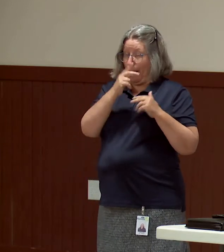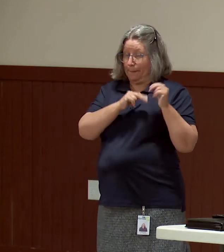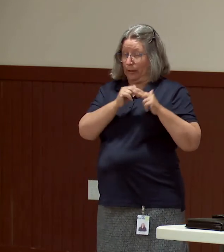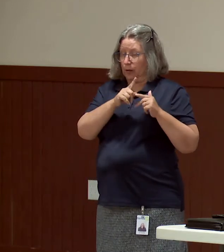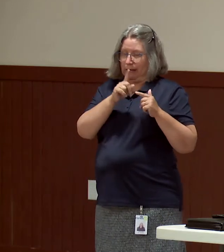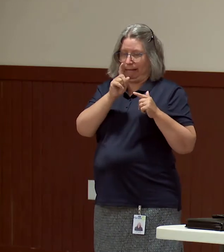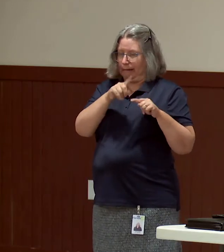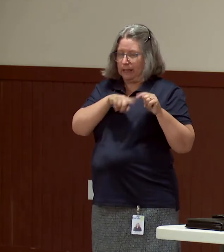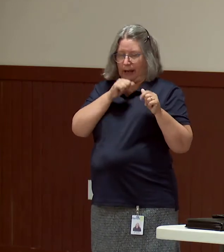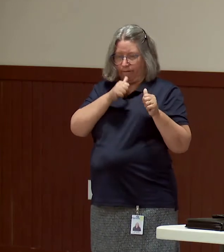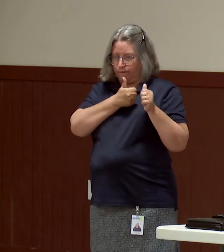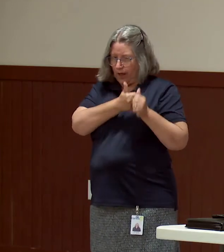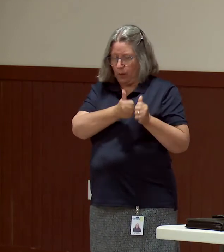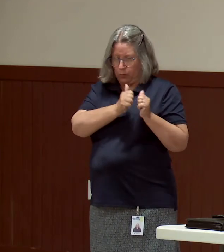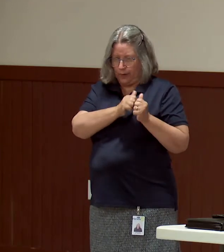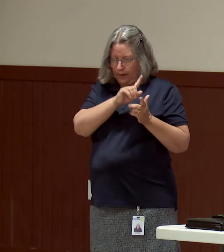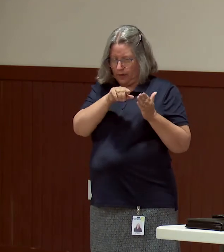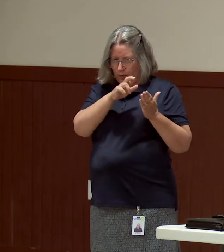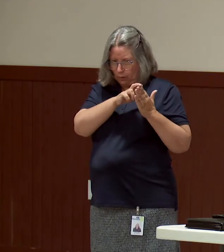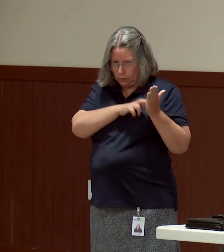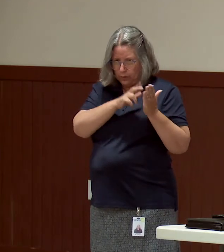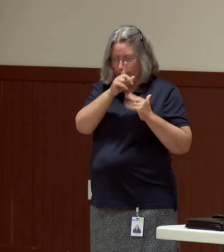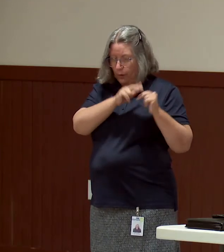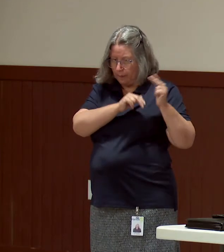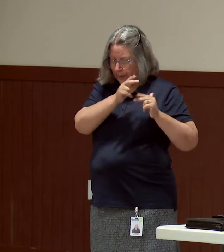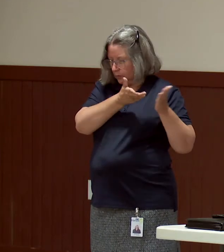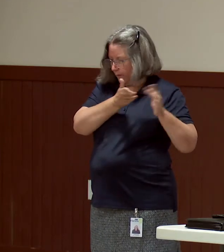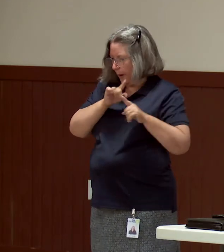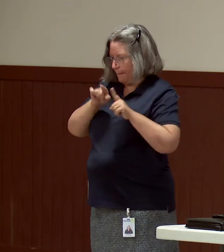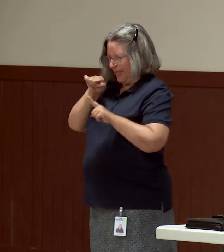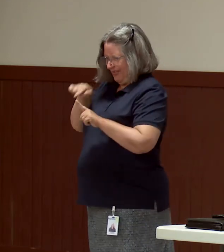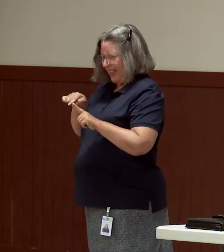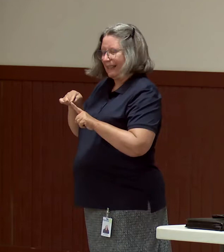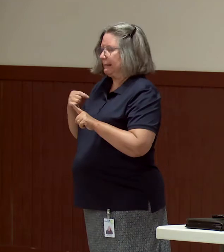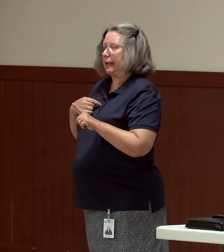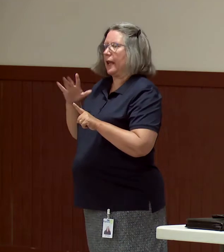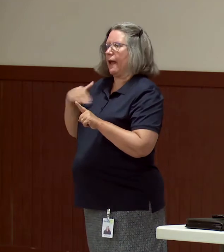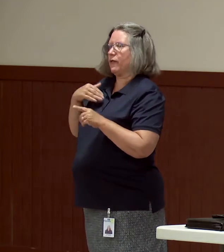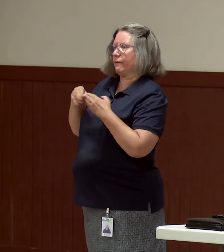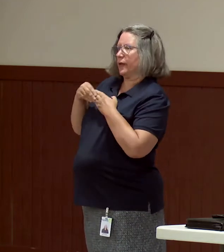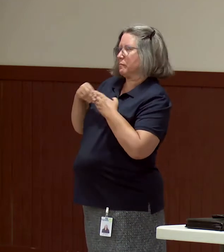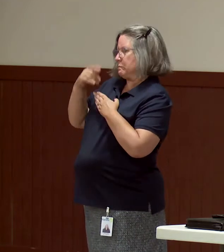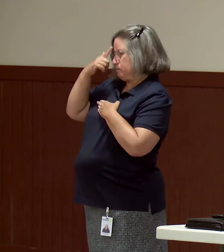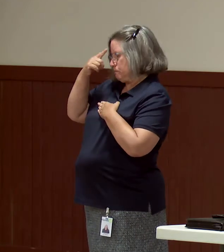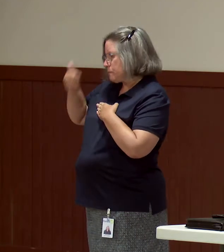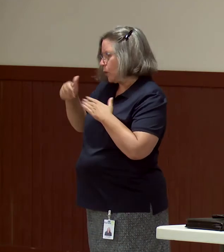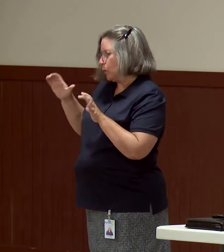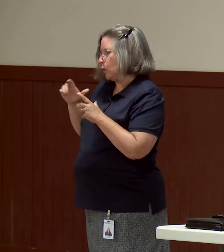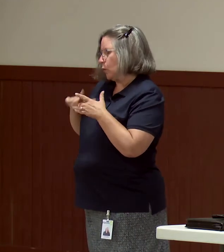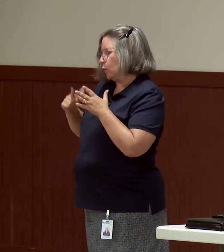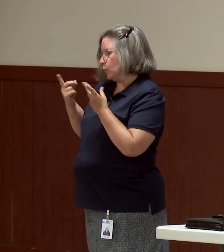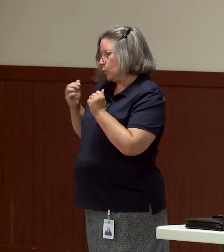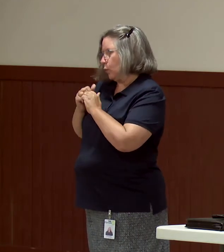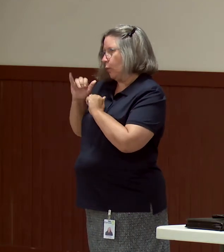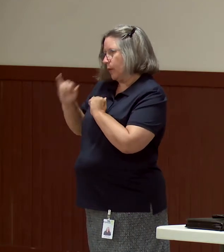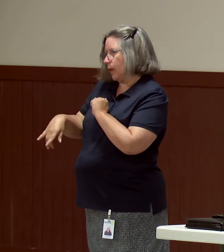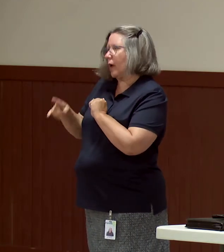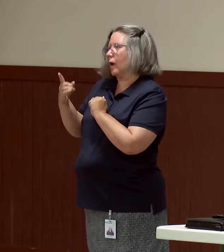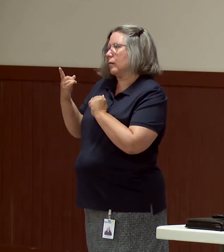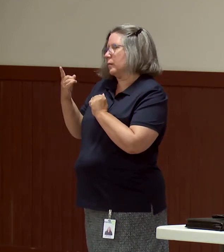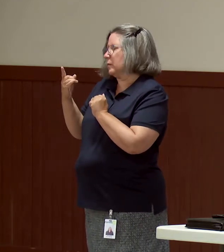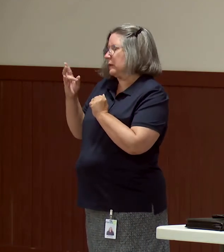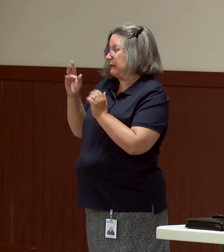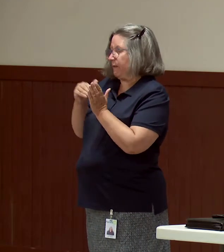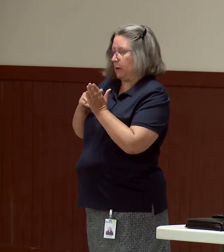to do is respond or restore interrupted services or services that had to be curtailed or cut because of the pandemic. Now, that's